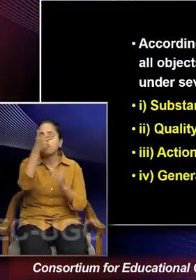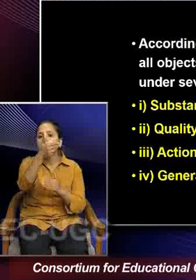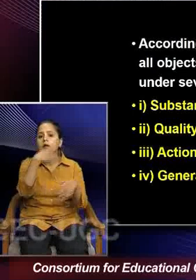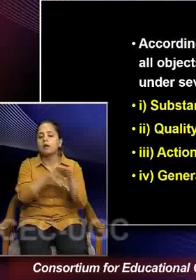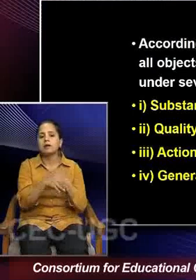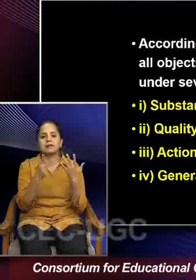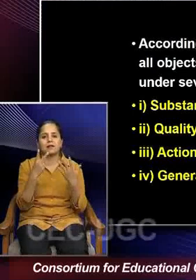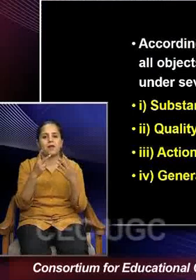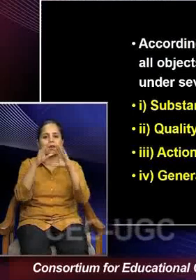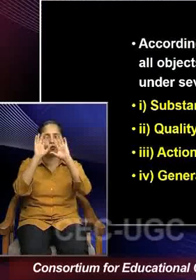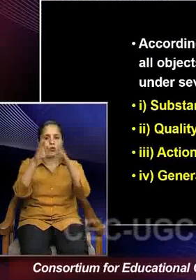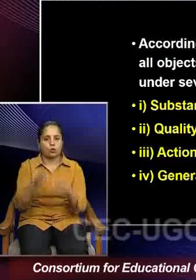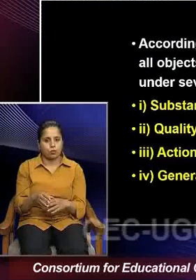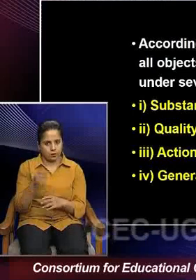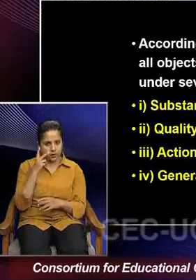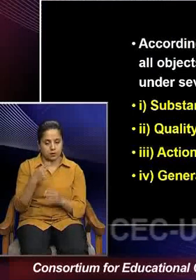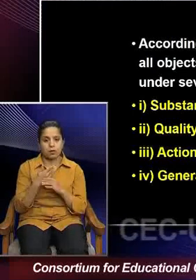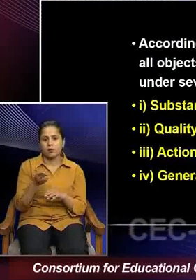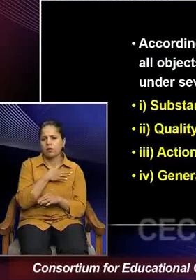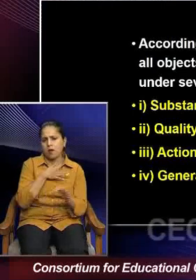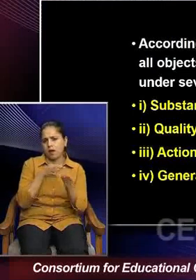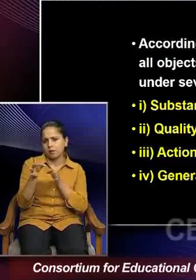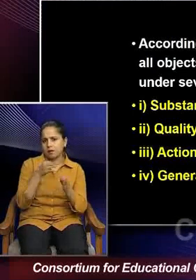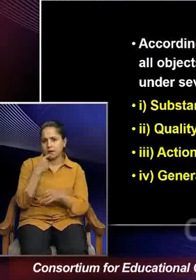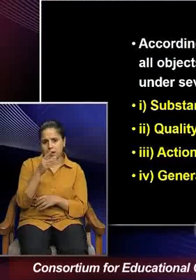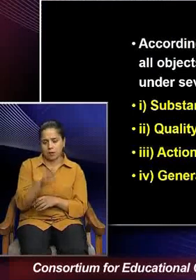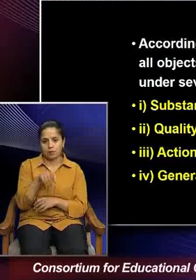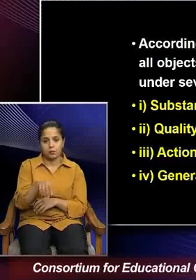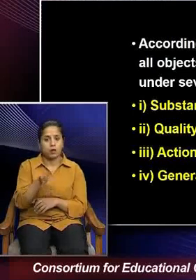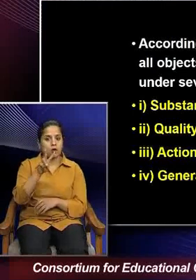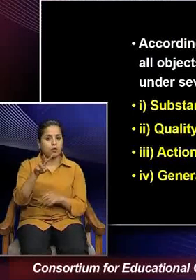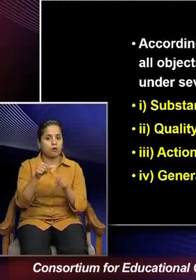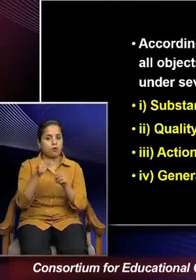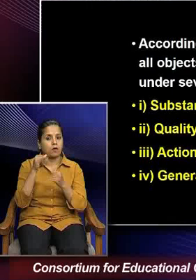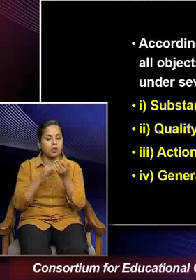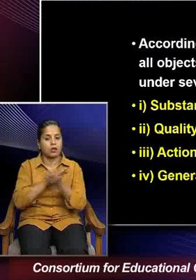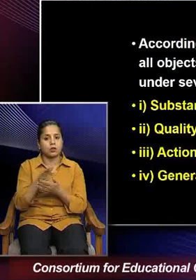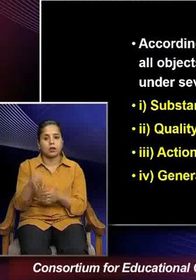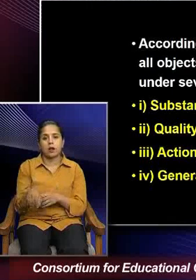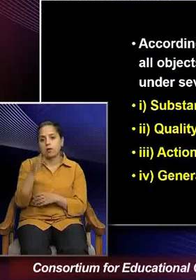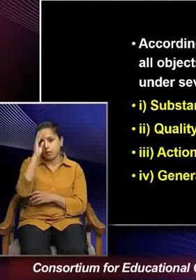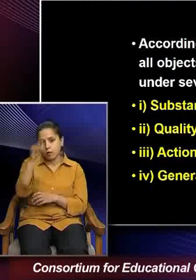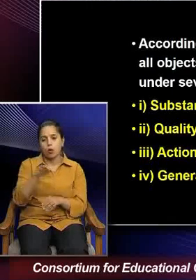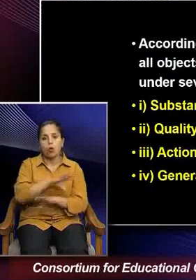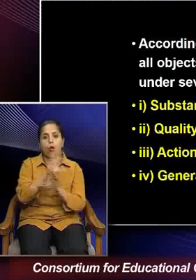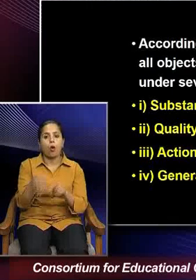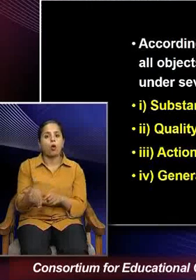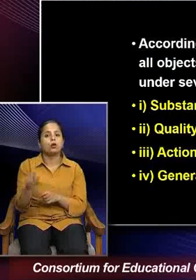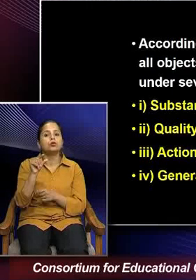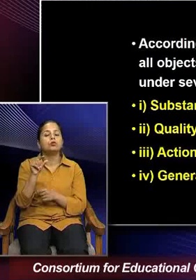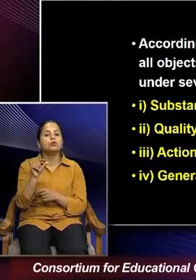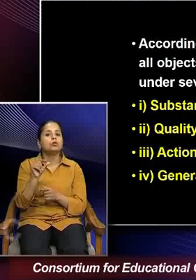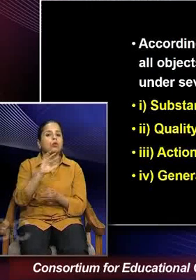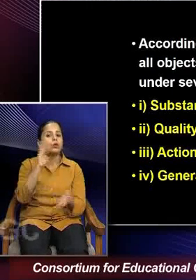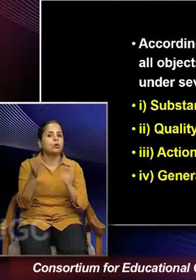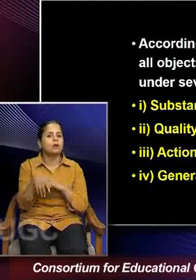7 categories. Okay, as I was mentioning that according to Vaiśeṣika philosophy, the whole universe can be reduced to